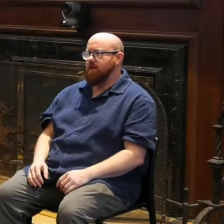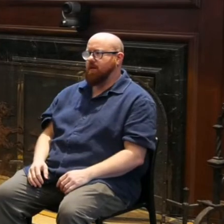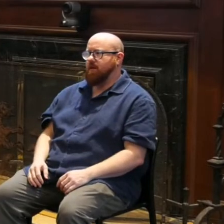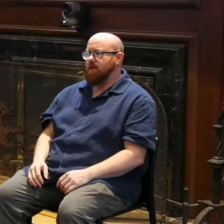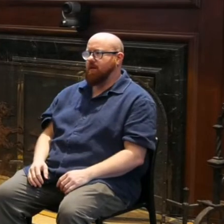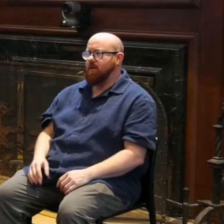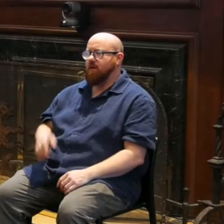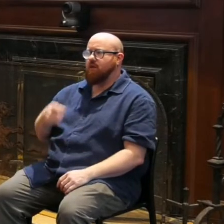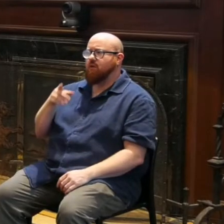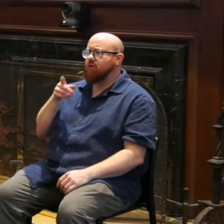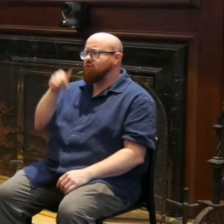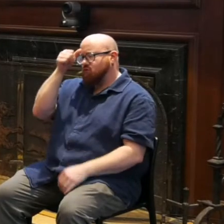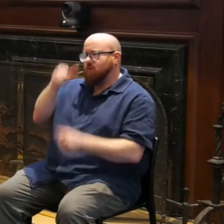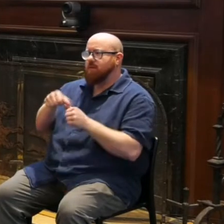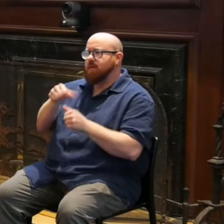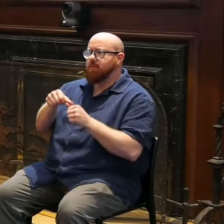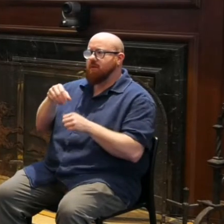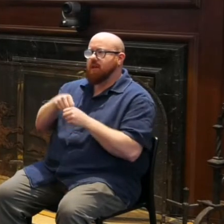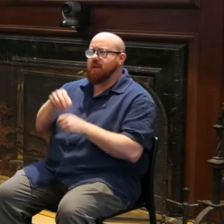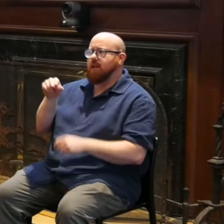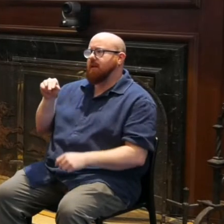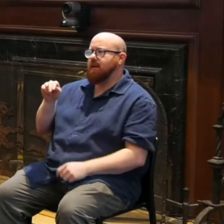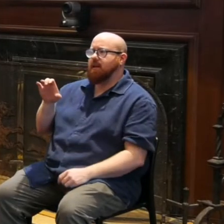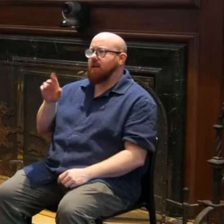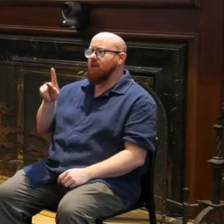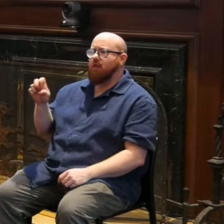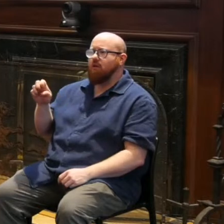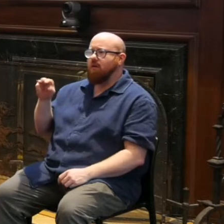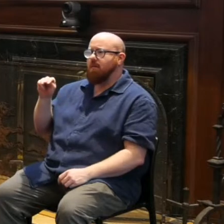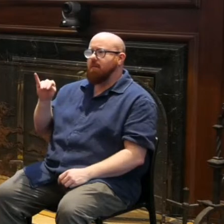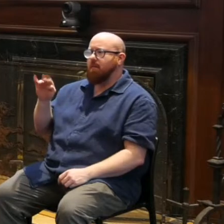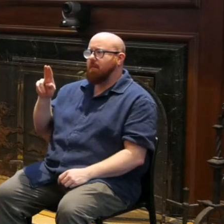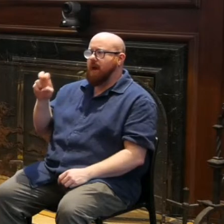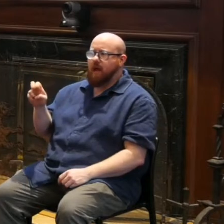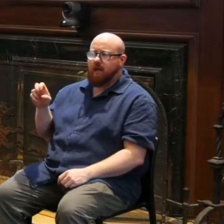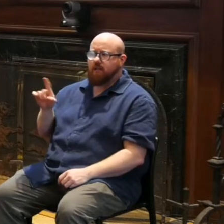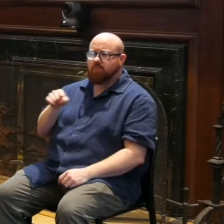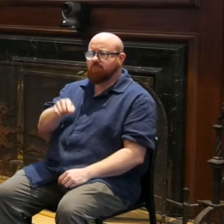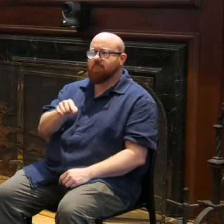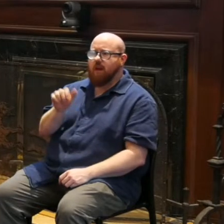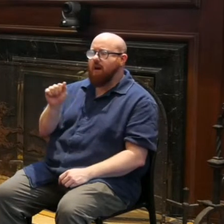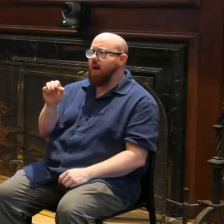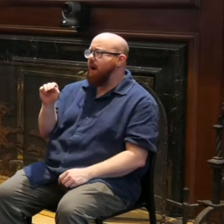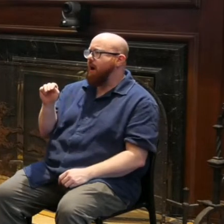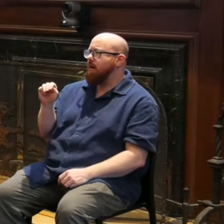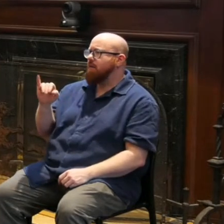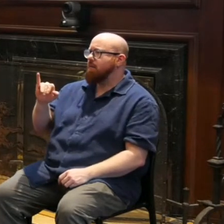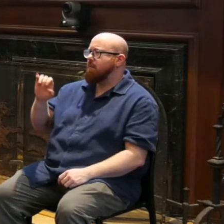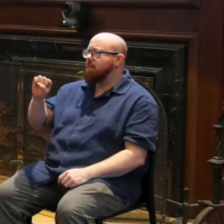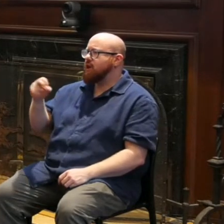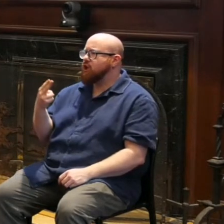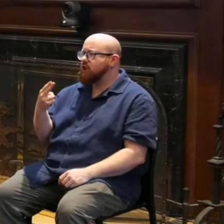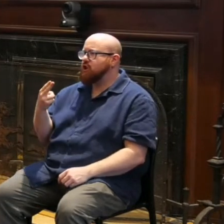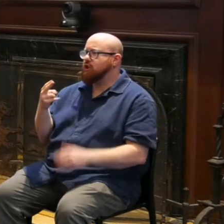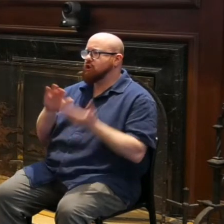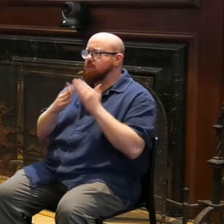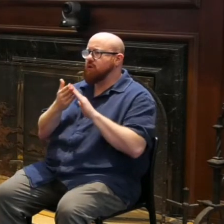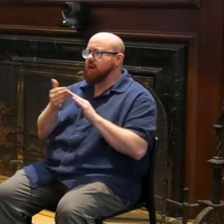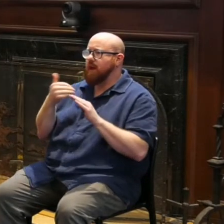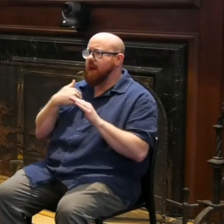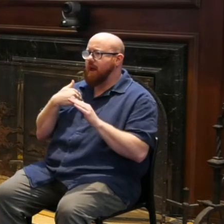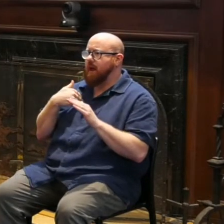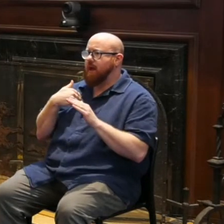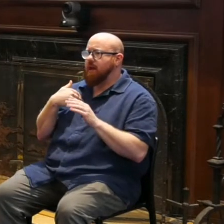You remember the episode in Nickel Mines, Pennsylvania, where the Amish community had the gun